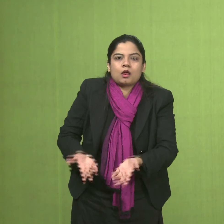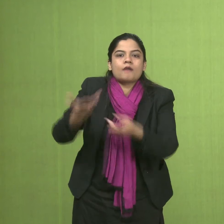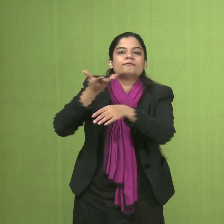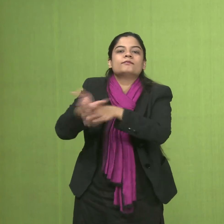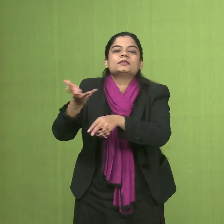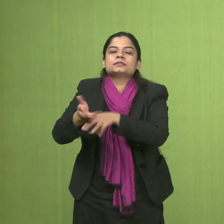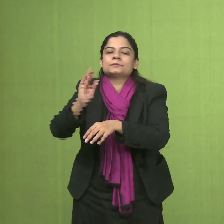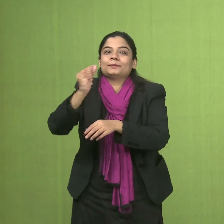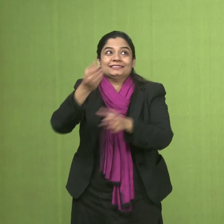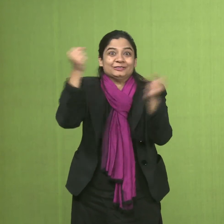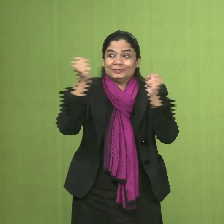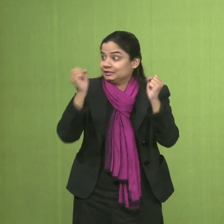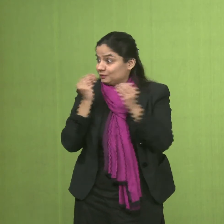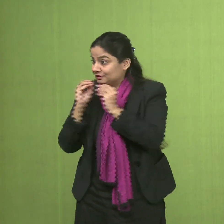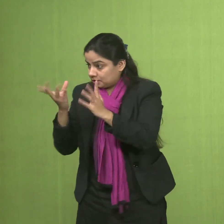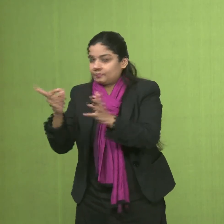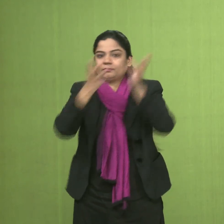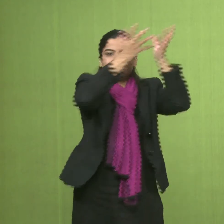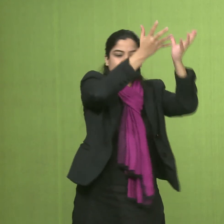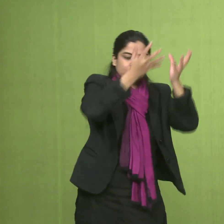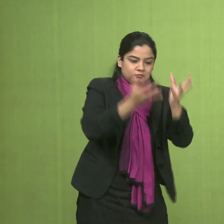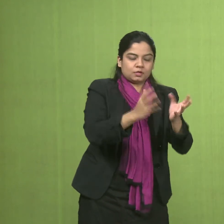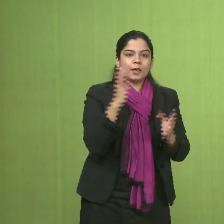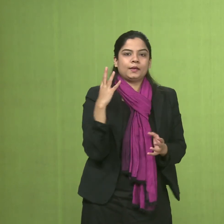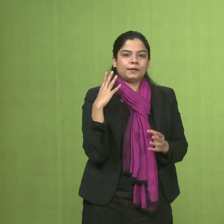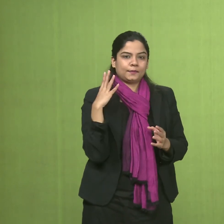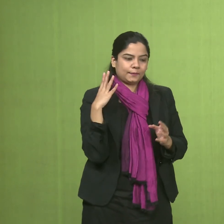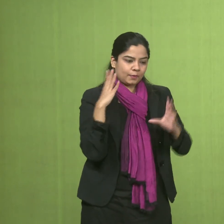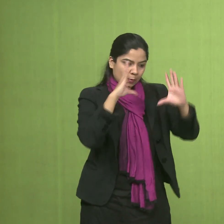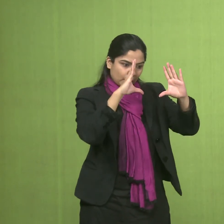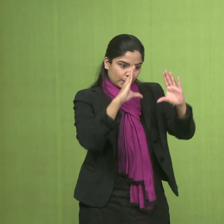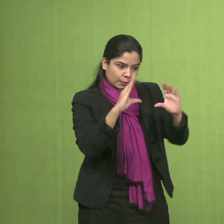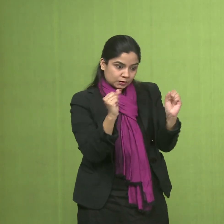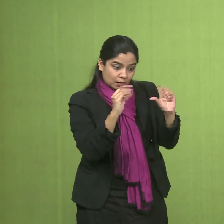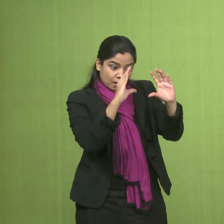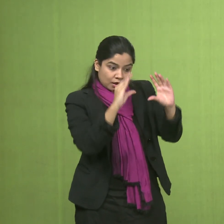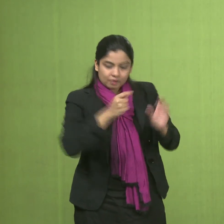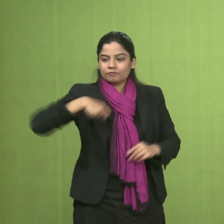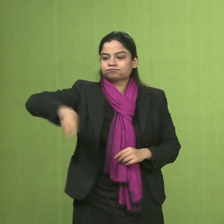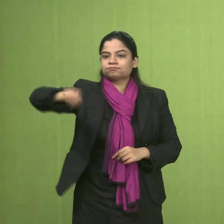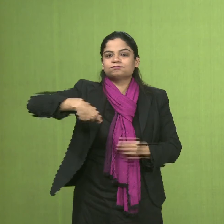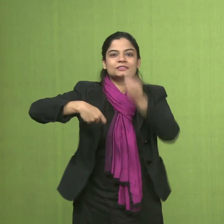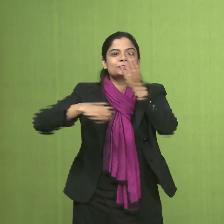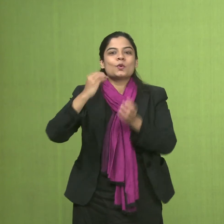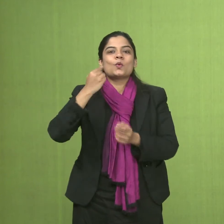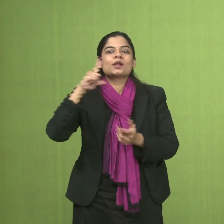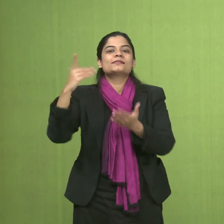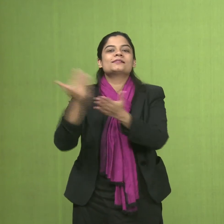fuel will be wasted, a lot of oil will be wasted, a lot of energy will be wasted. So let it cool down, let it dry out a little,